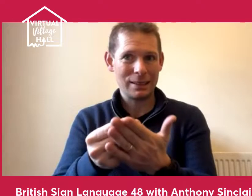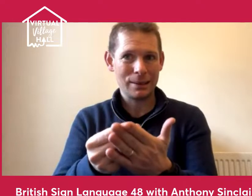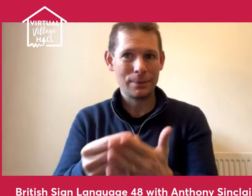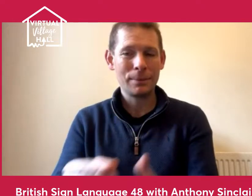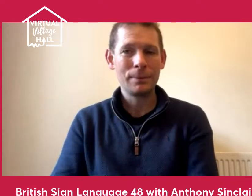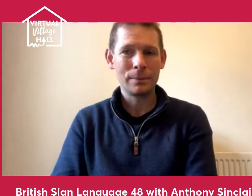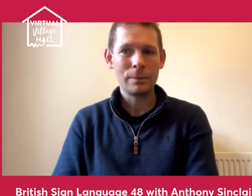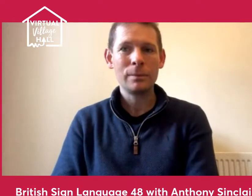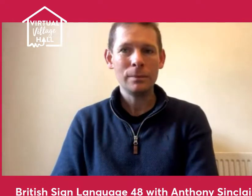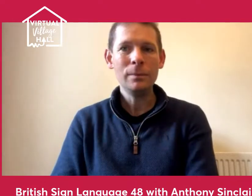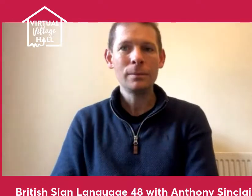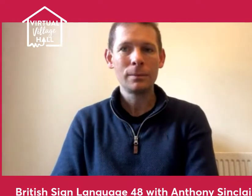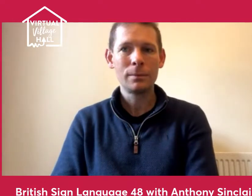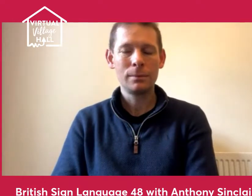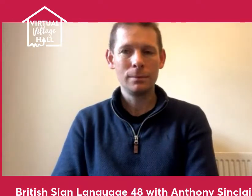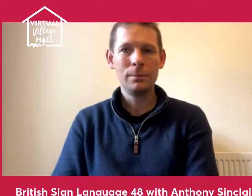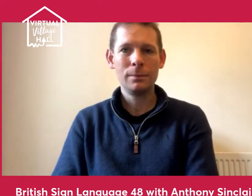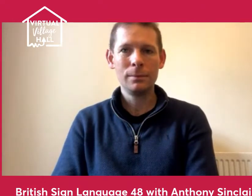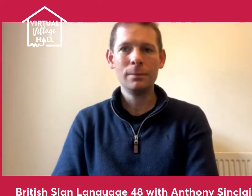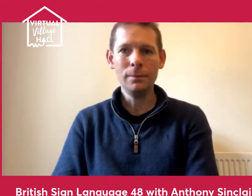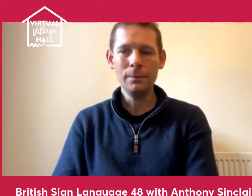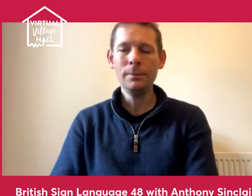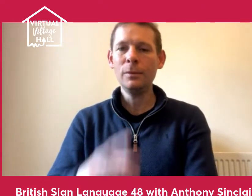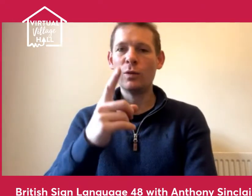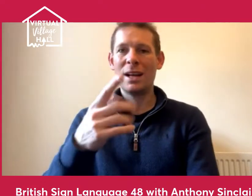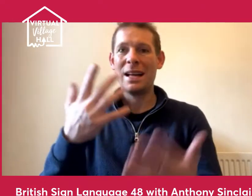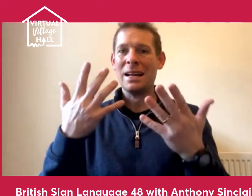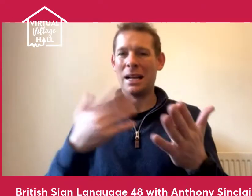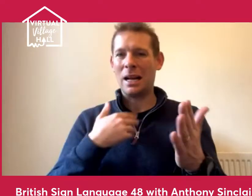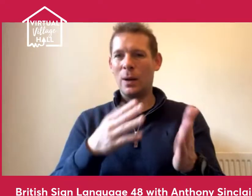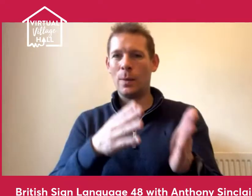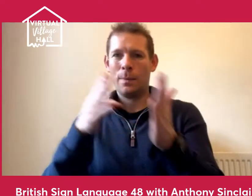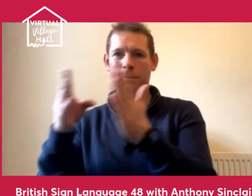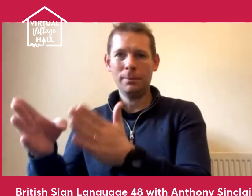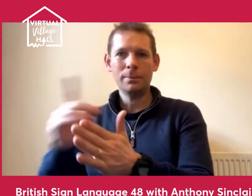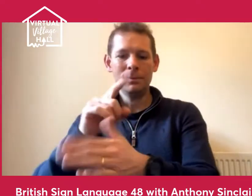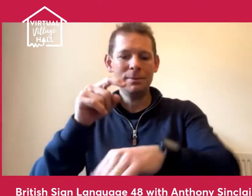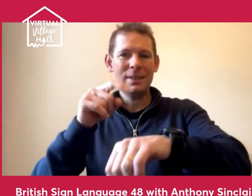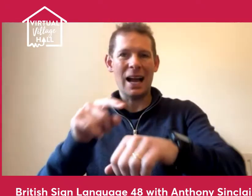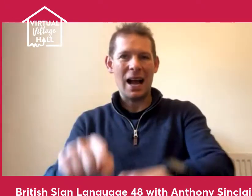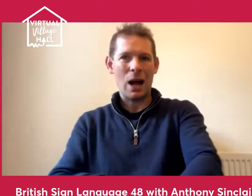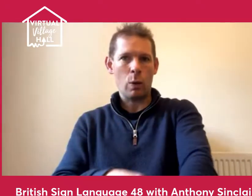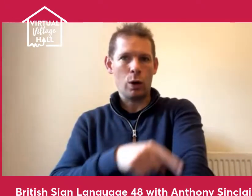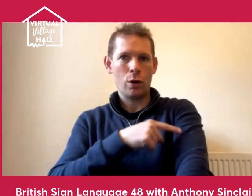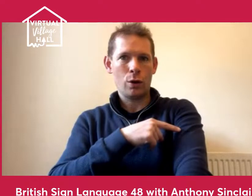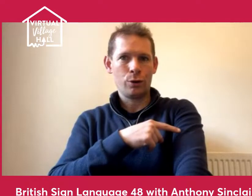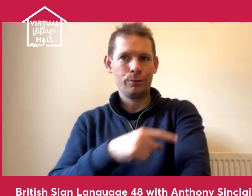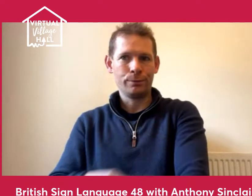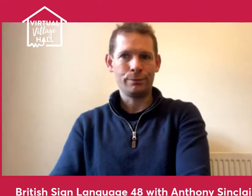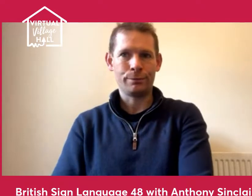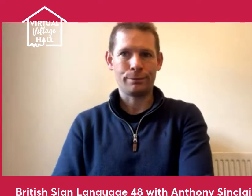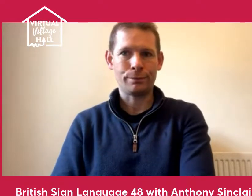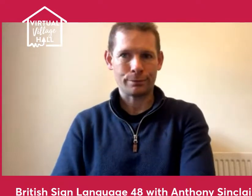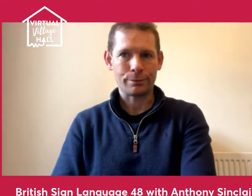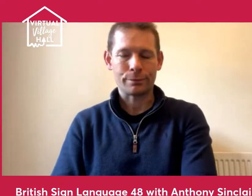Okay, hopefully that makes sense and you're happy with the signs relating to money. Now, we'll move on